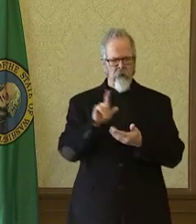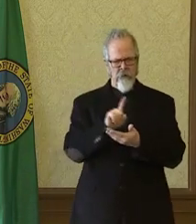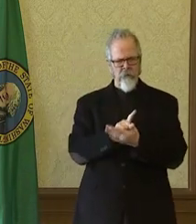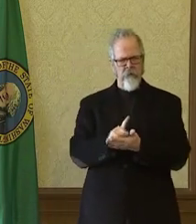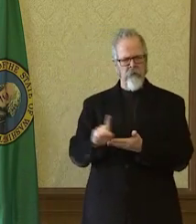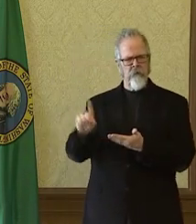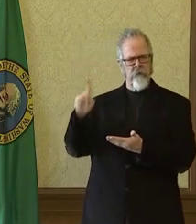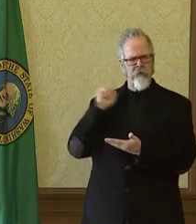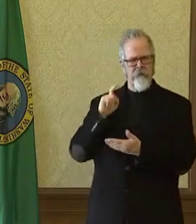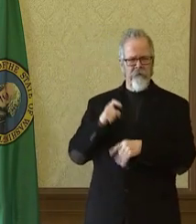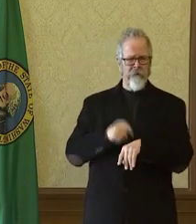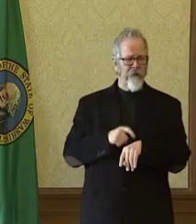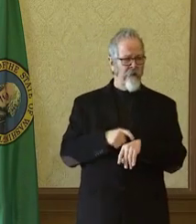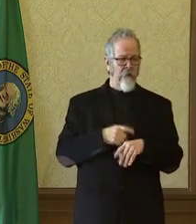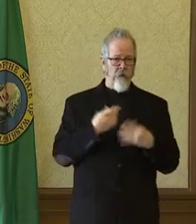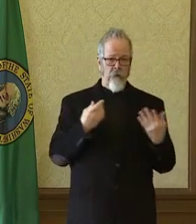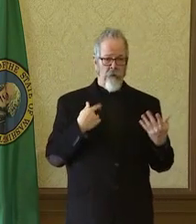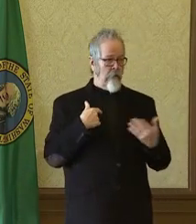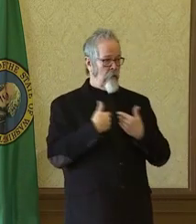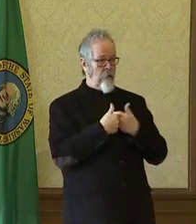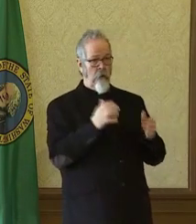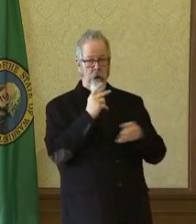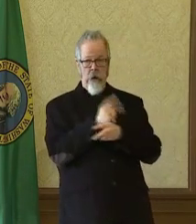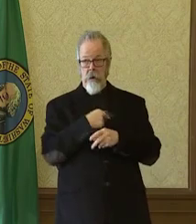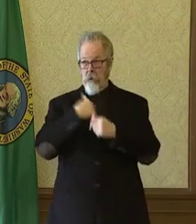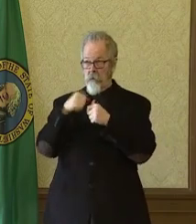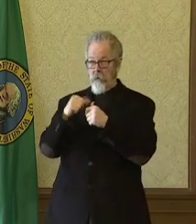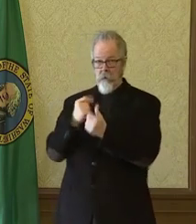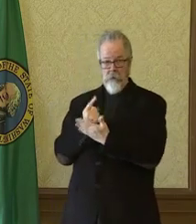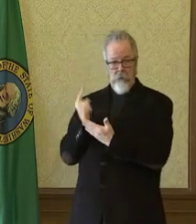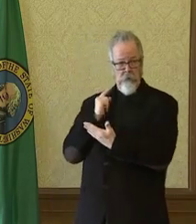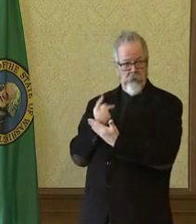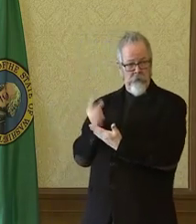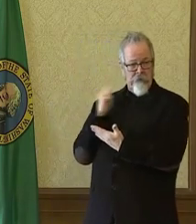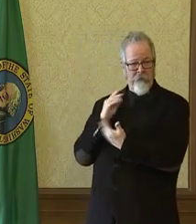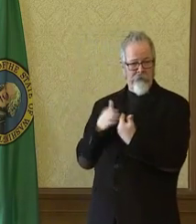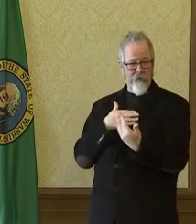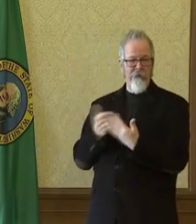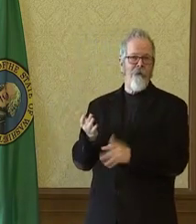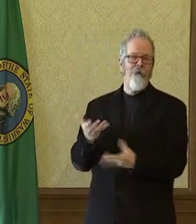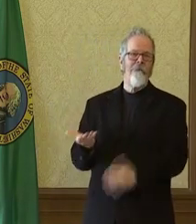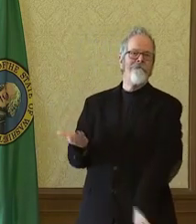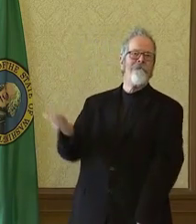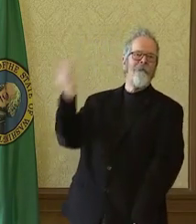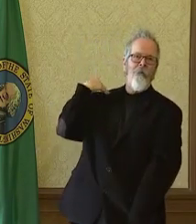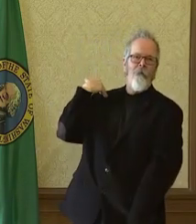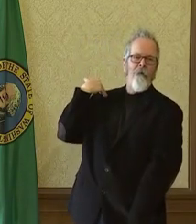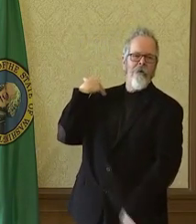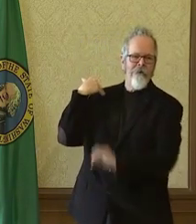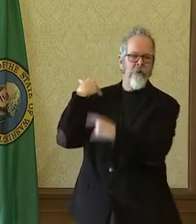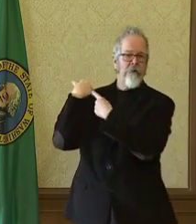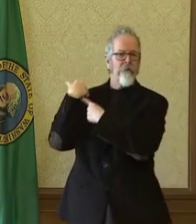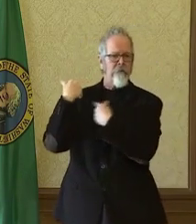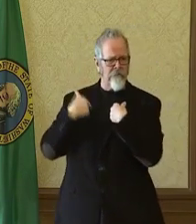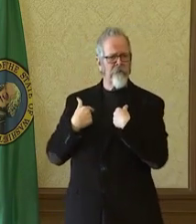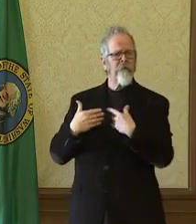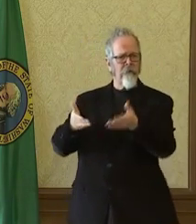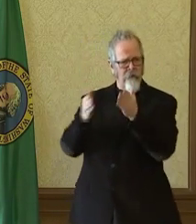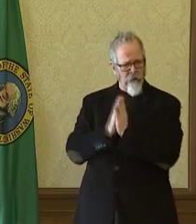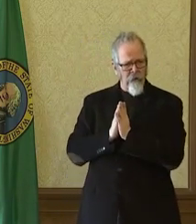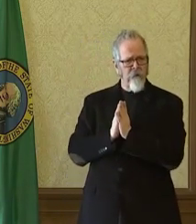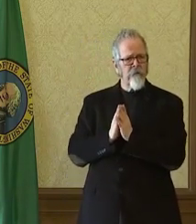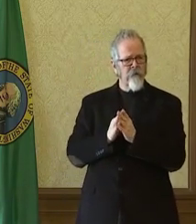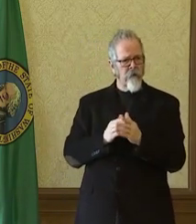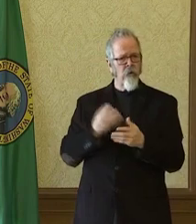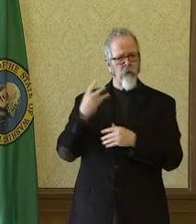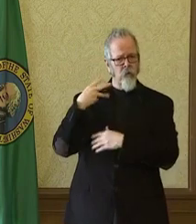Sometime recently, you asked the Washington state companies to come forward to volunteer their services. Have you